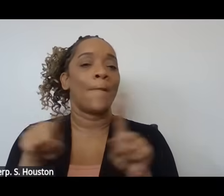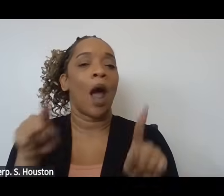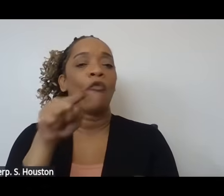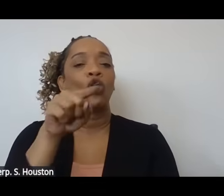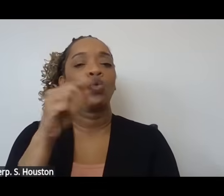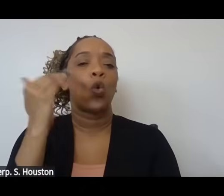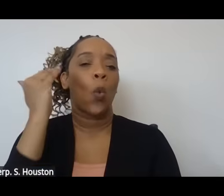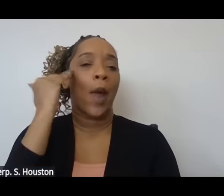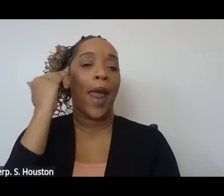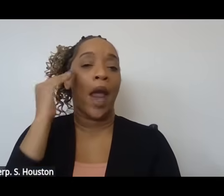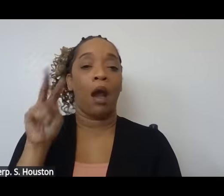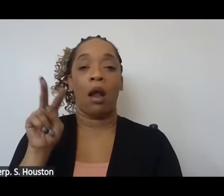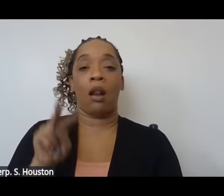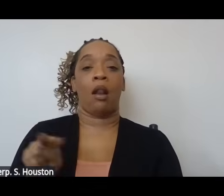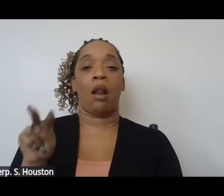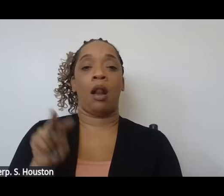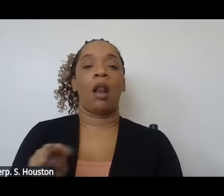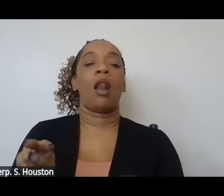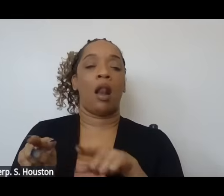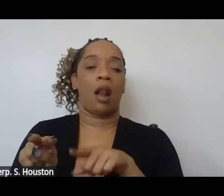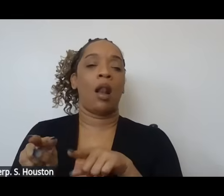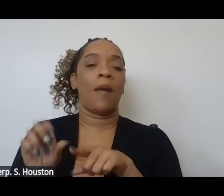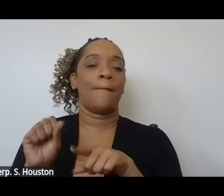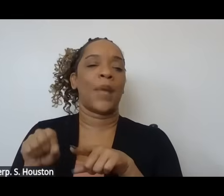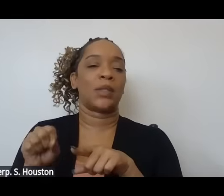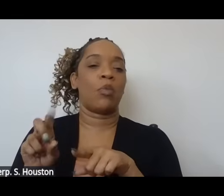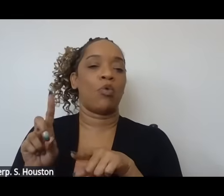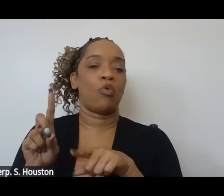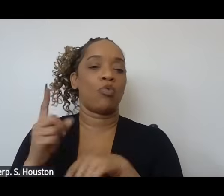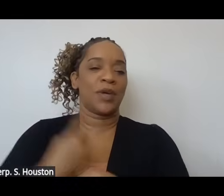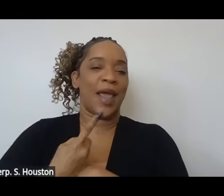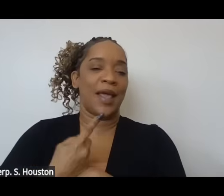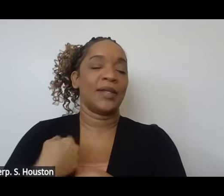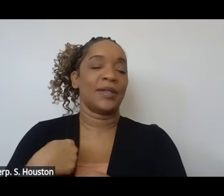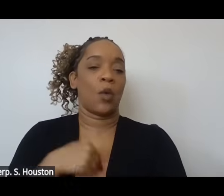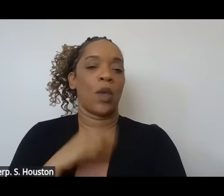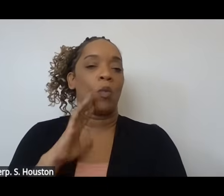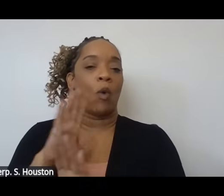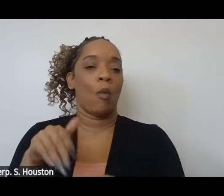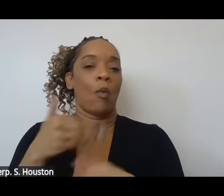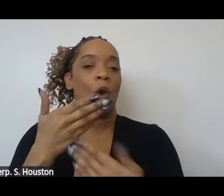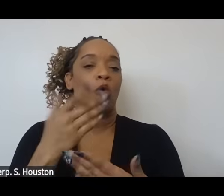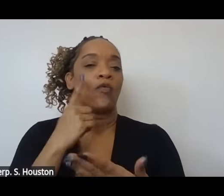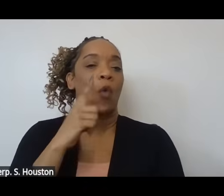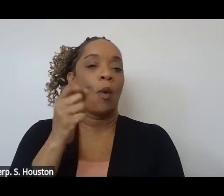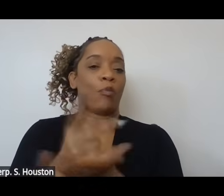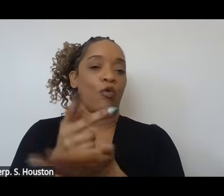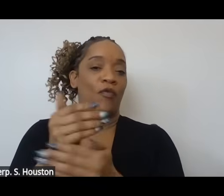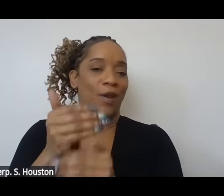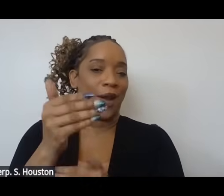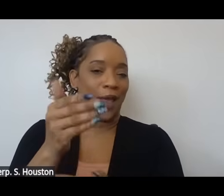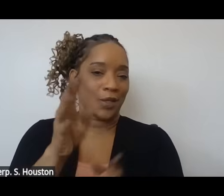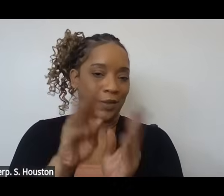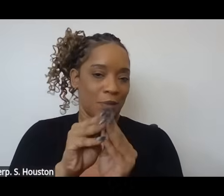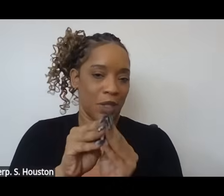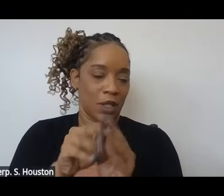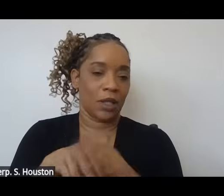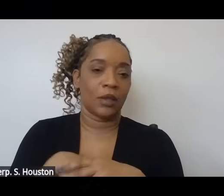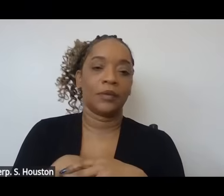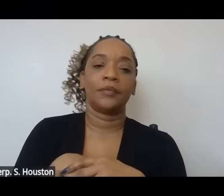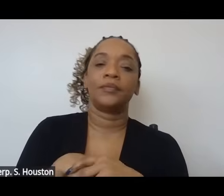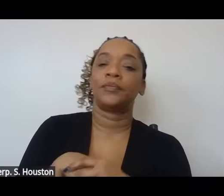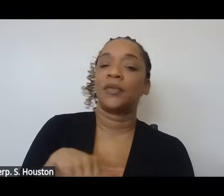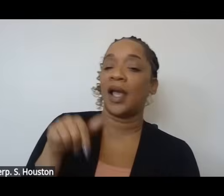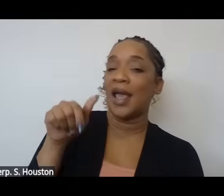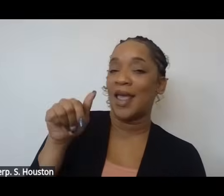awareness, these are the tentative dates that we will propose for the board to approve at the next meeting. And these presumably are